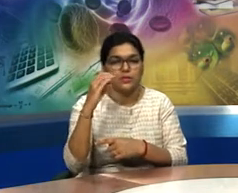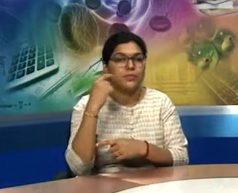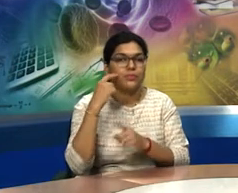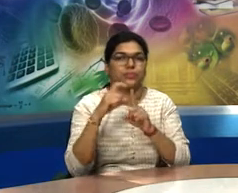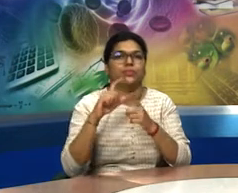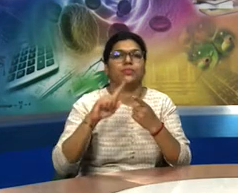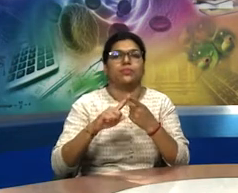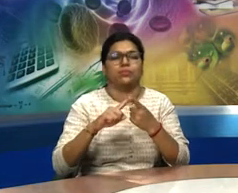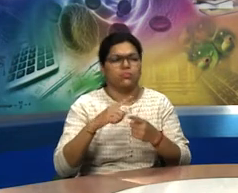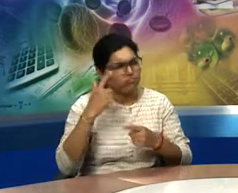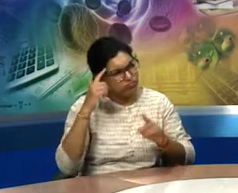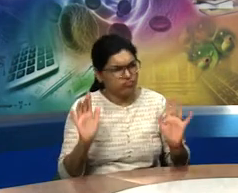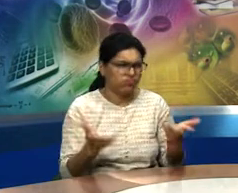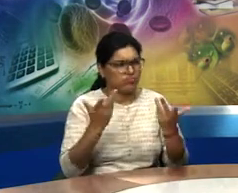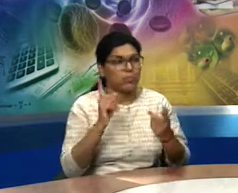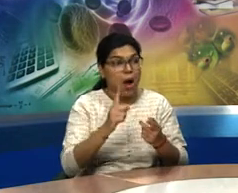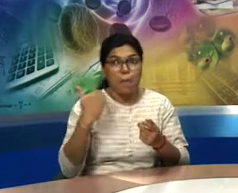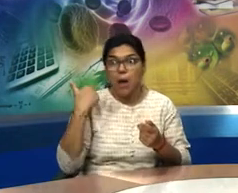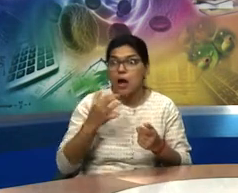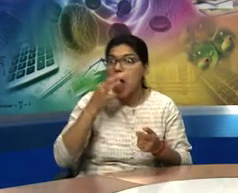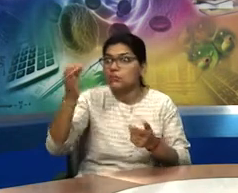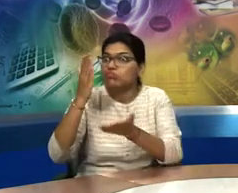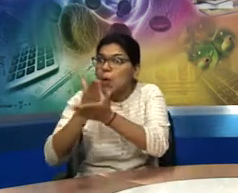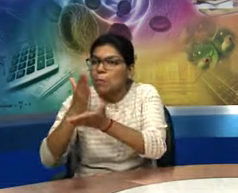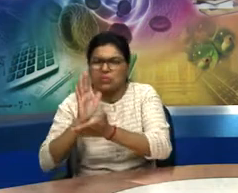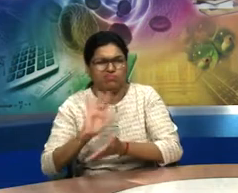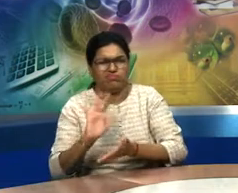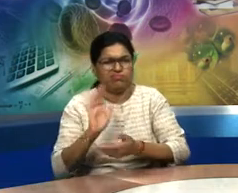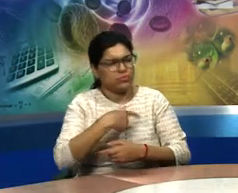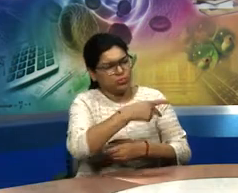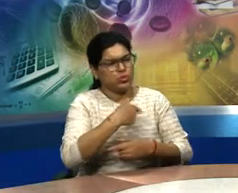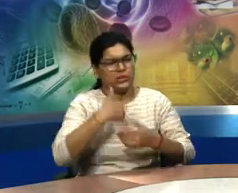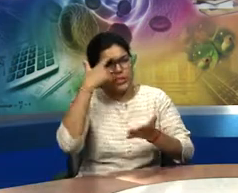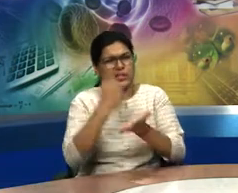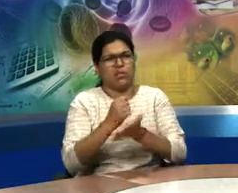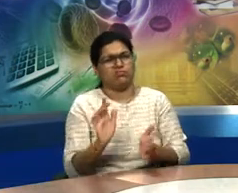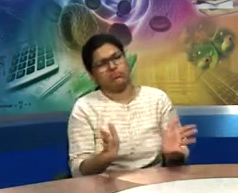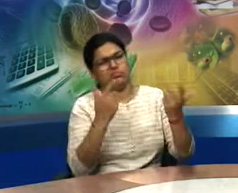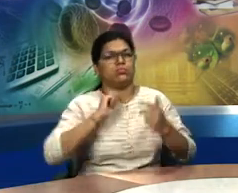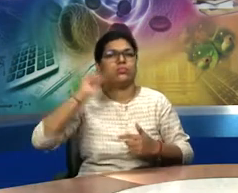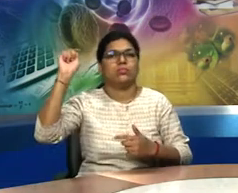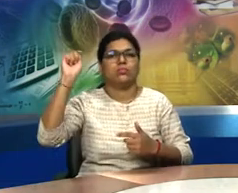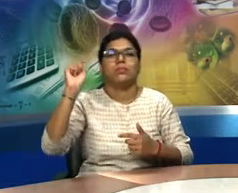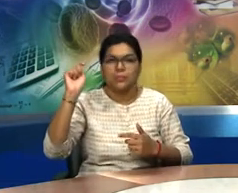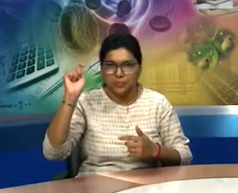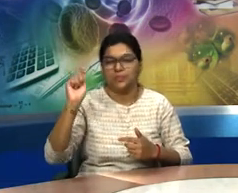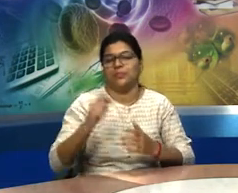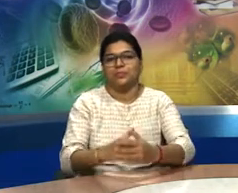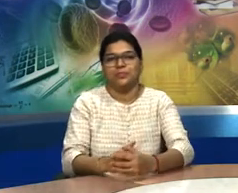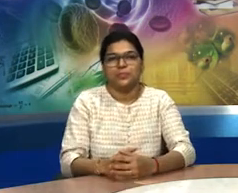suicide. They both decided to commit suicide because taking permission from the elders was not acceptable to